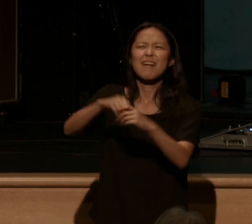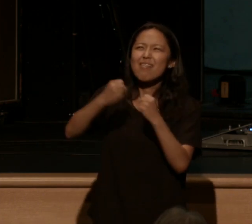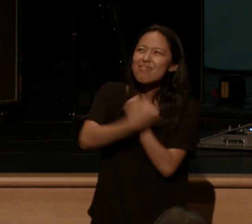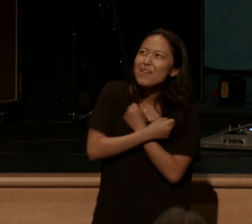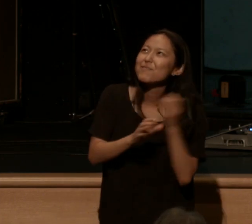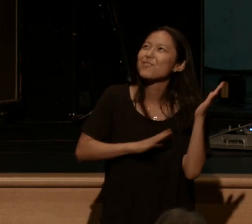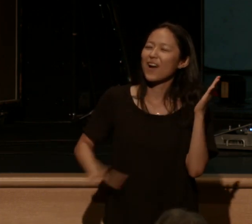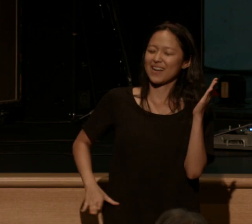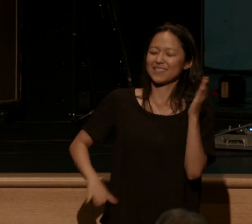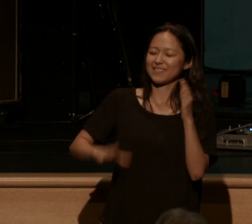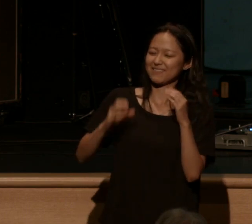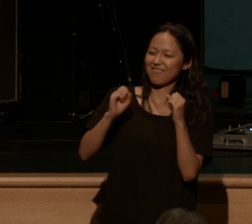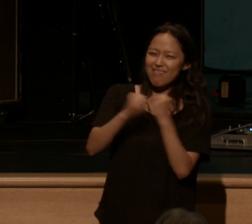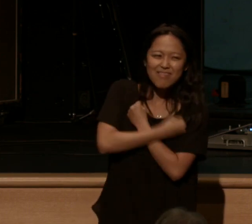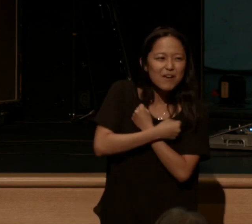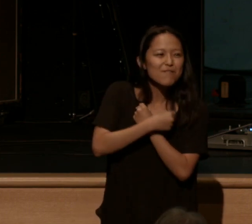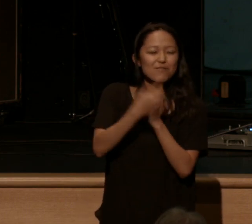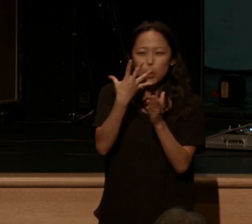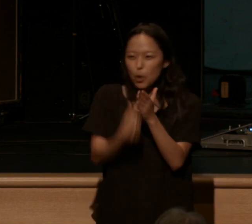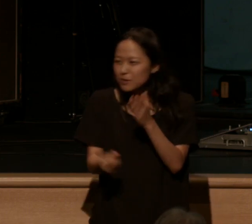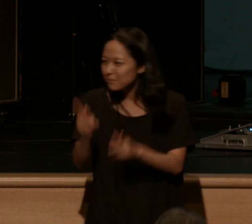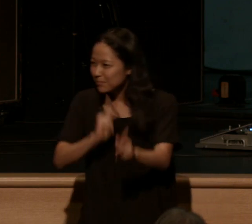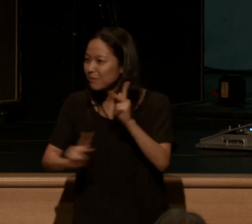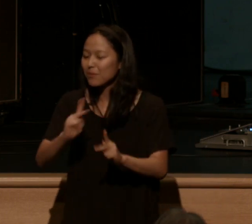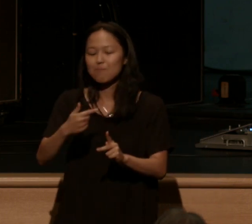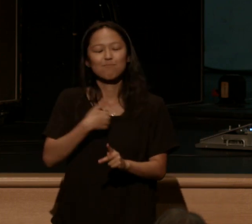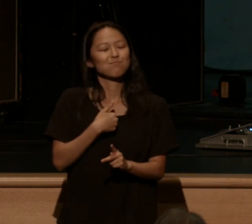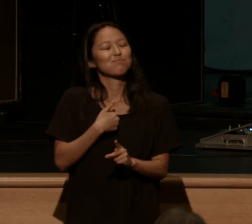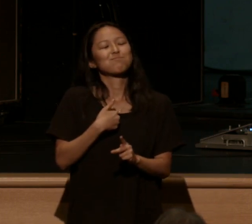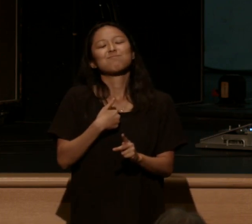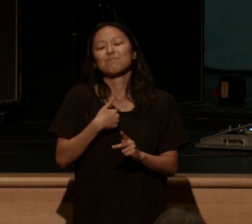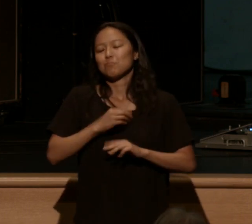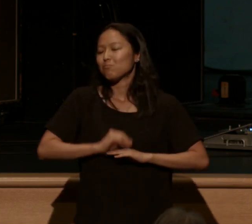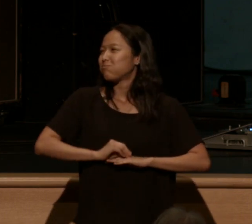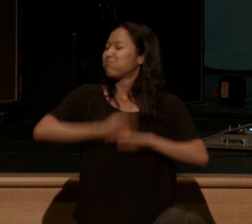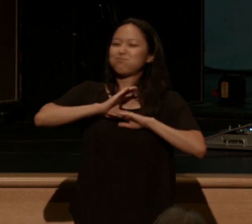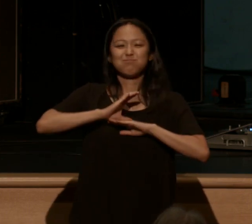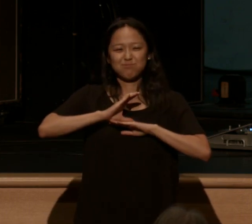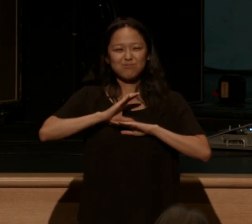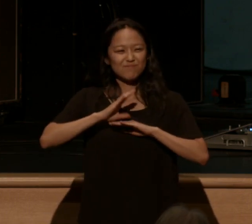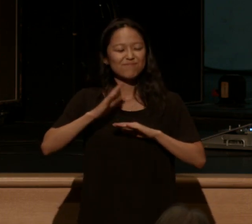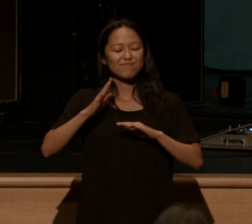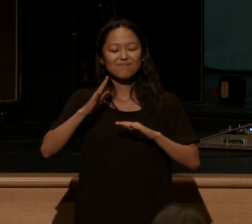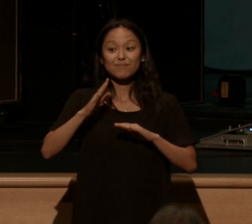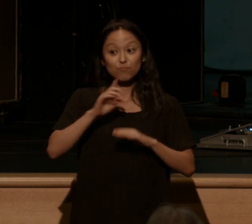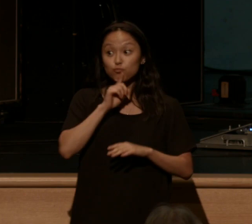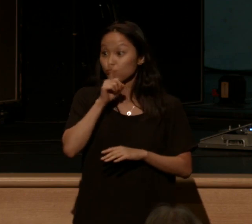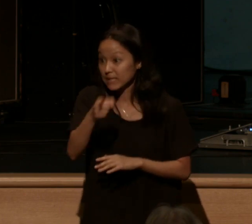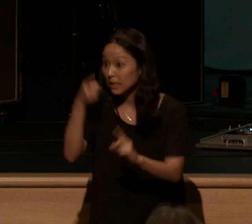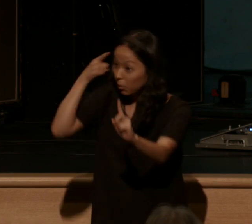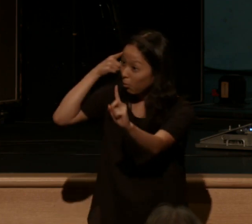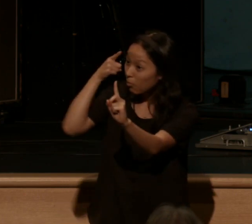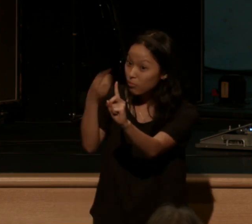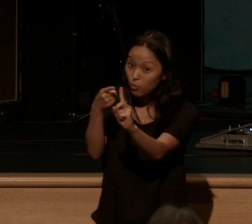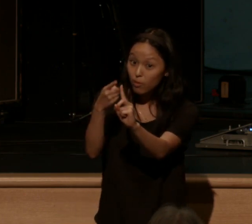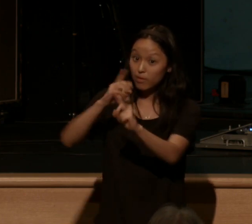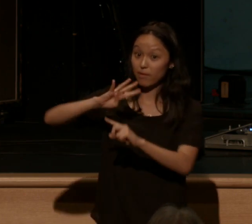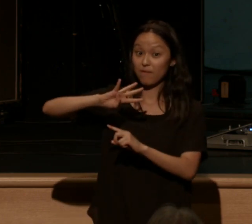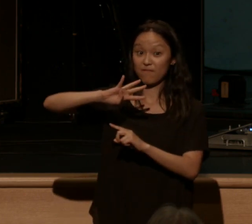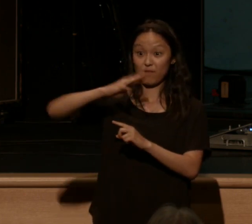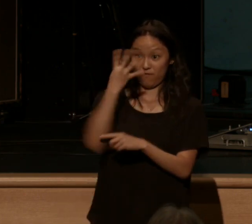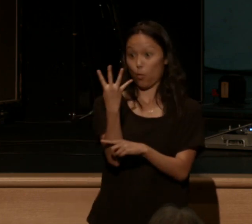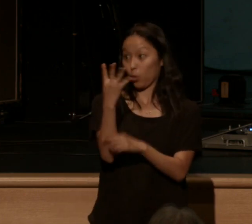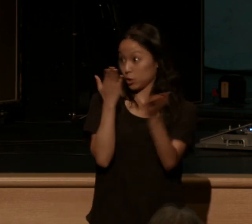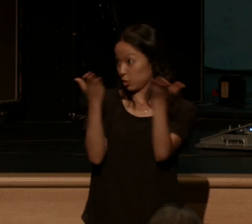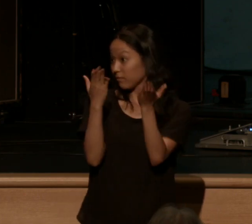Christ, and love the lost at this time in this place. I am so encouraged by that. And remember, the bottom line for our fourth service that we